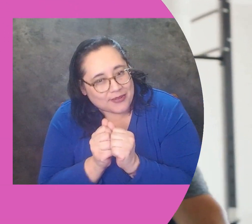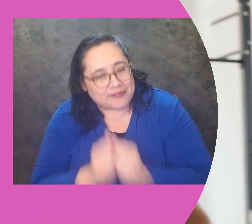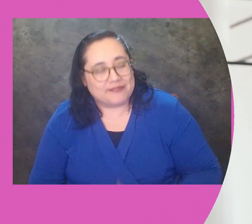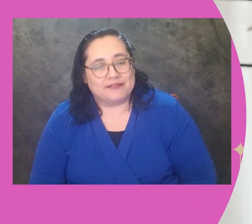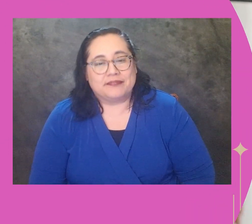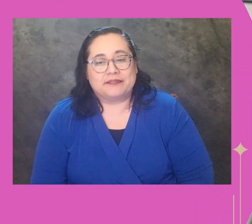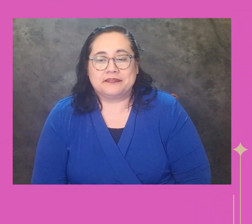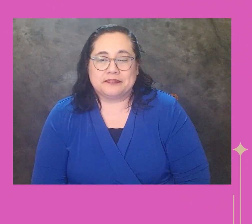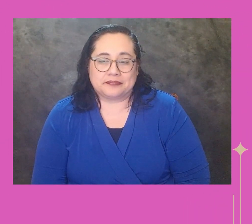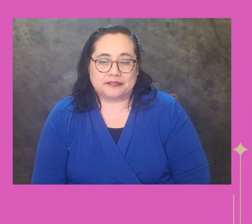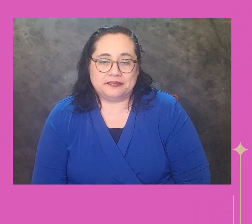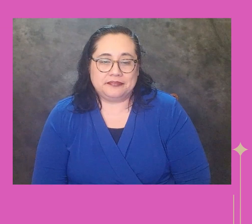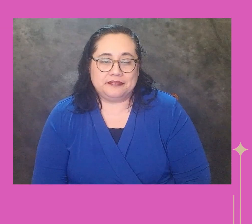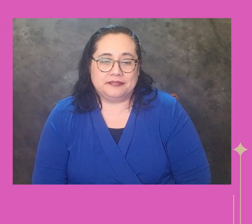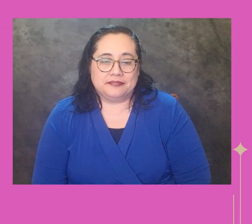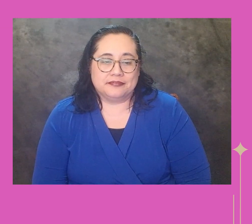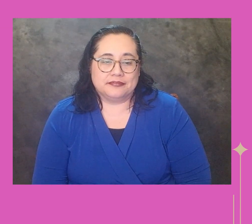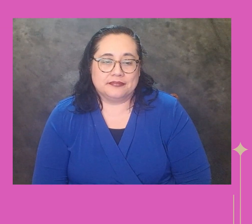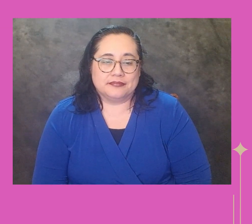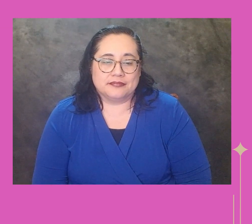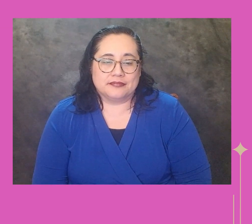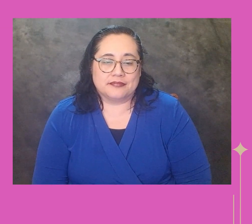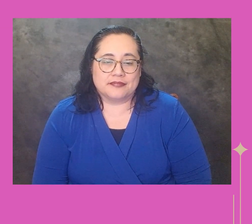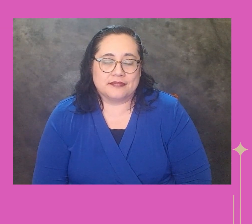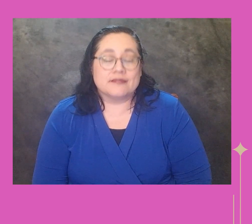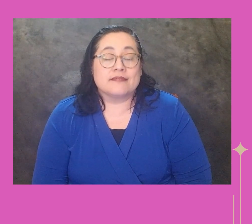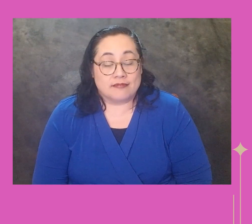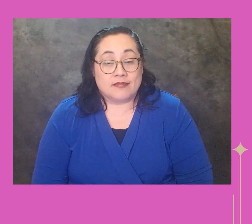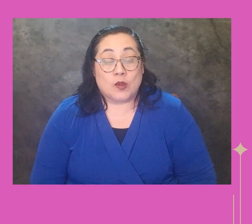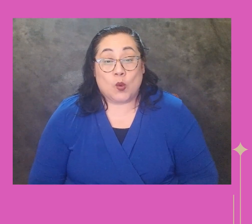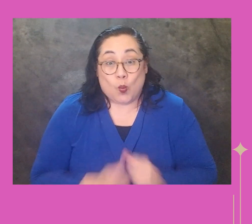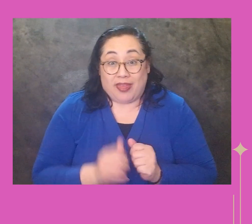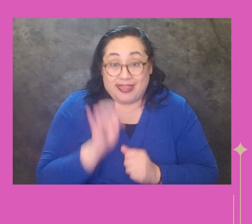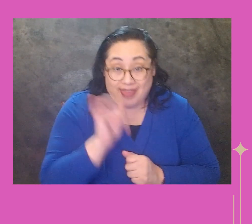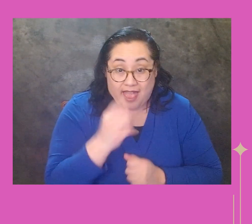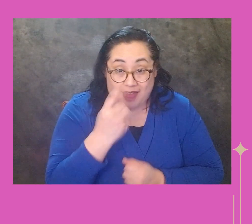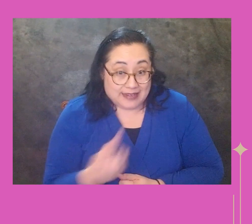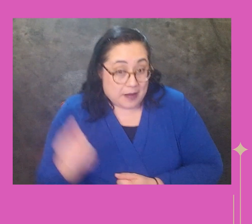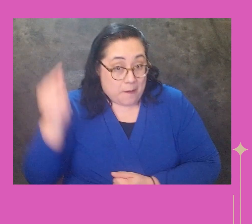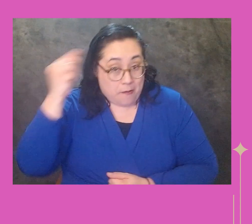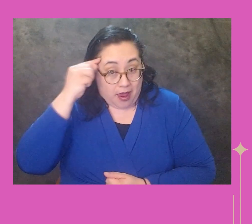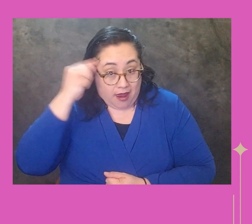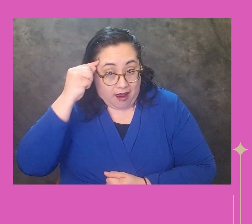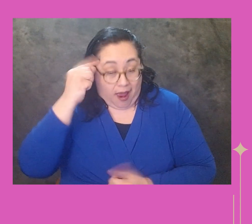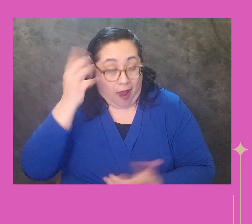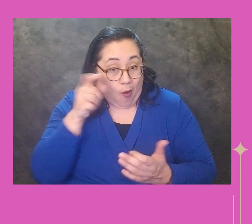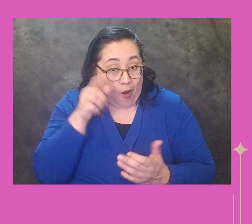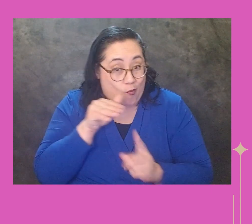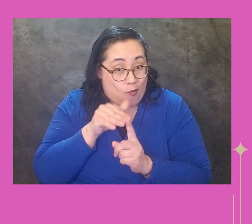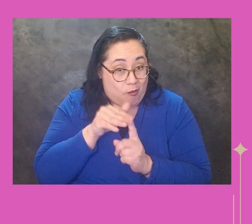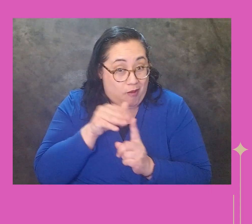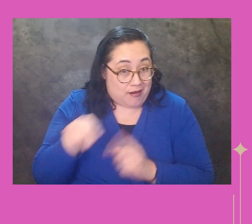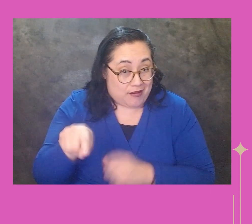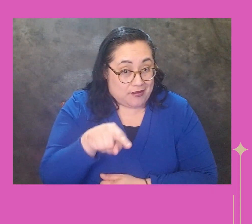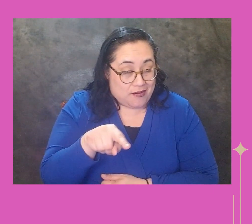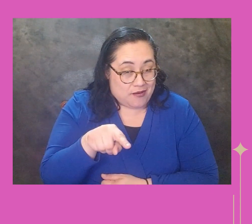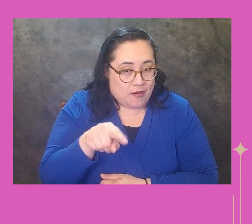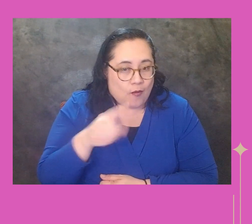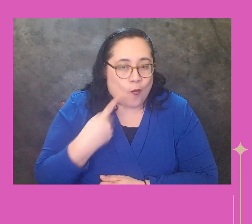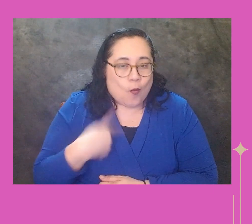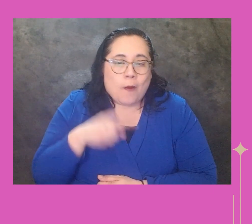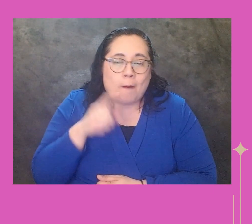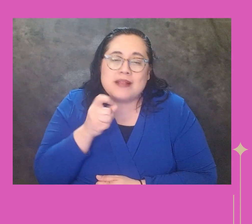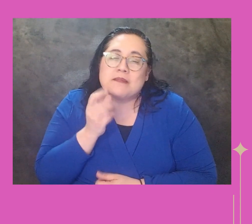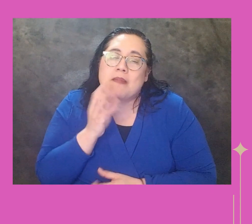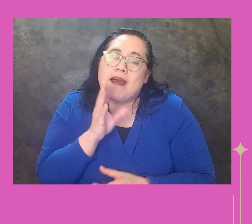So, with that in mind, I want to remind you we must be active and participate in the